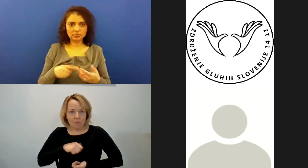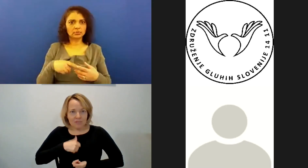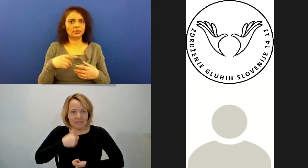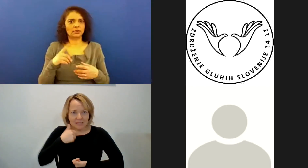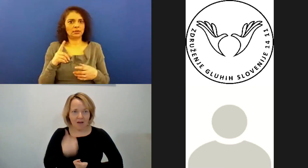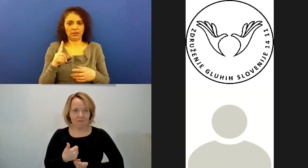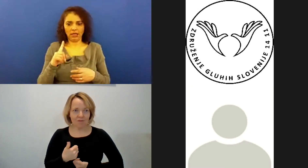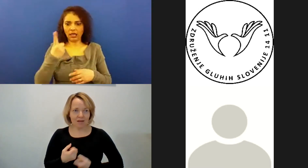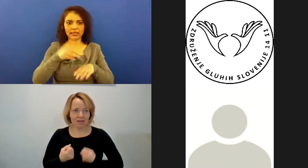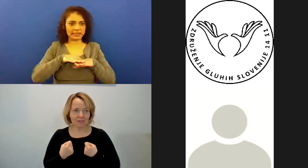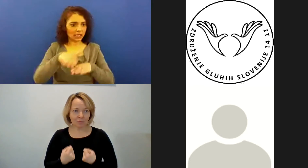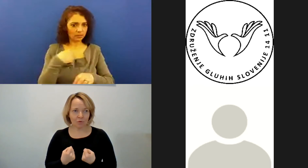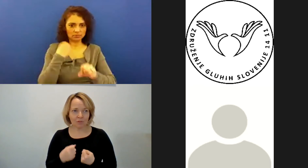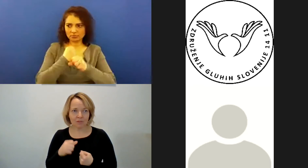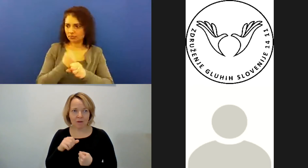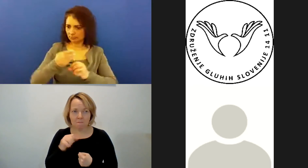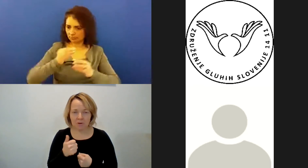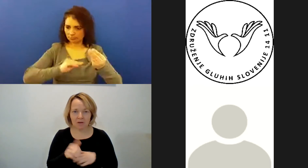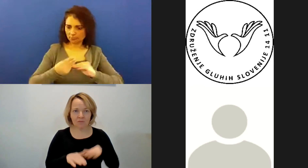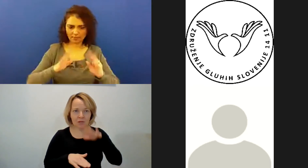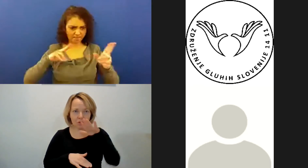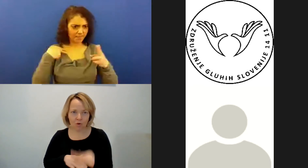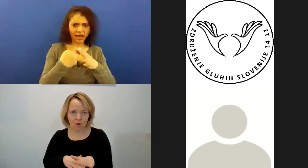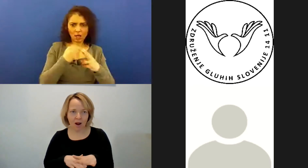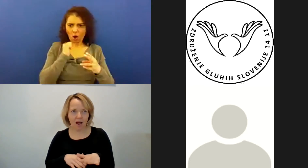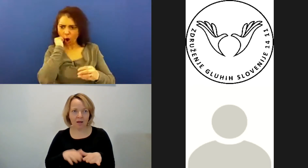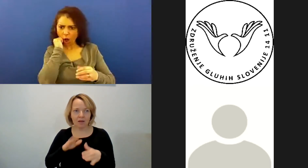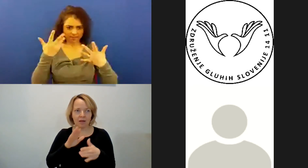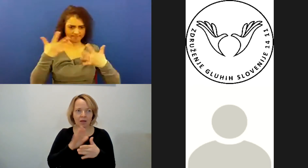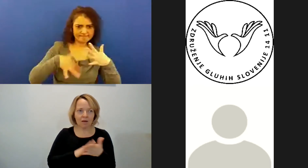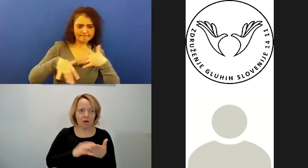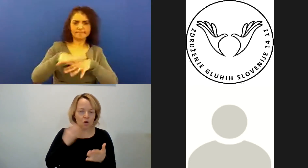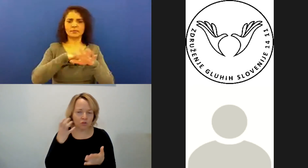a lot of deaf Roma people and women.